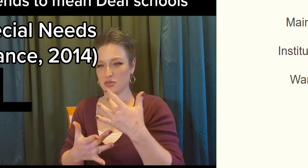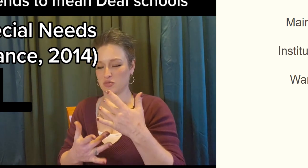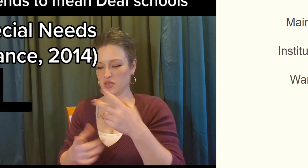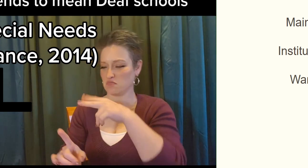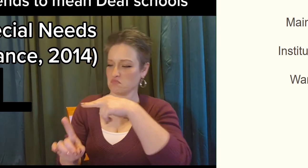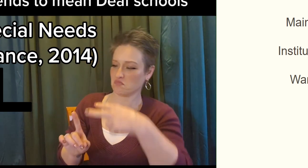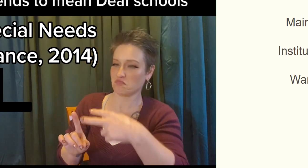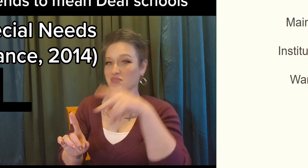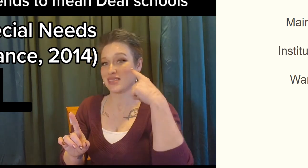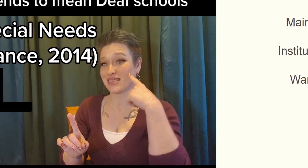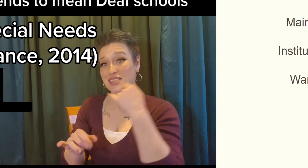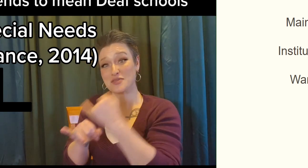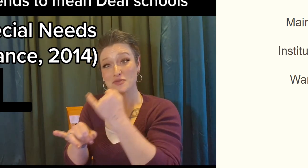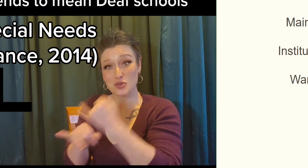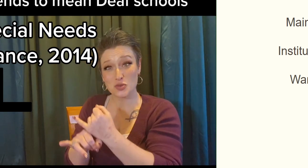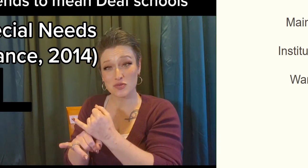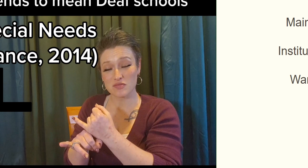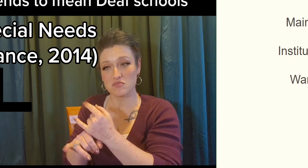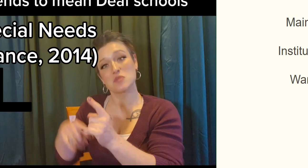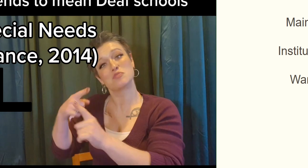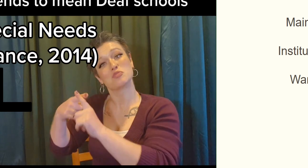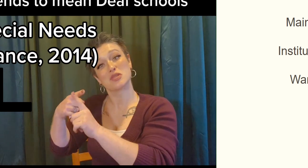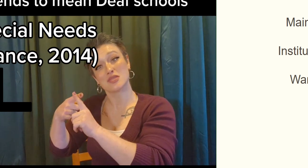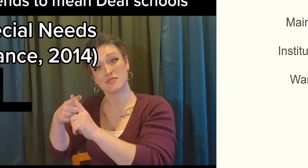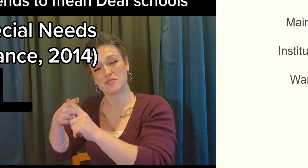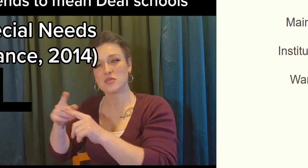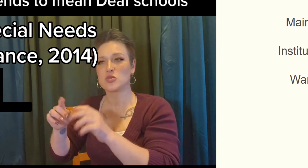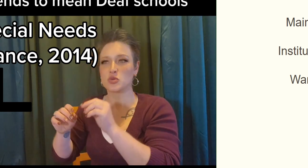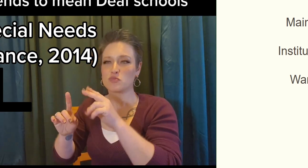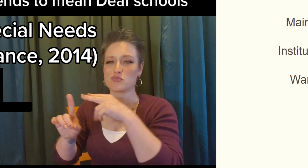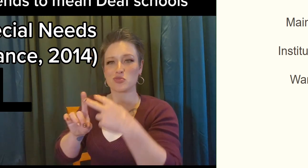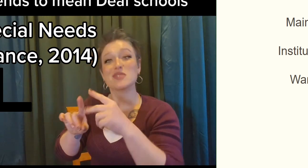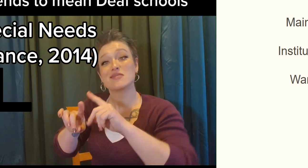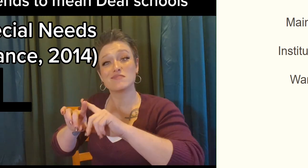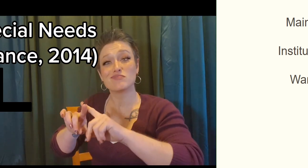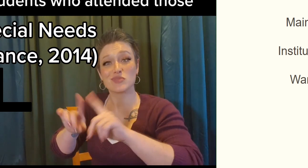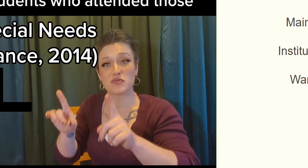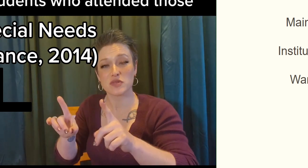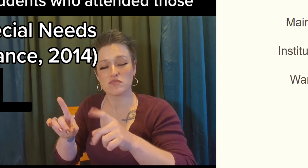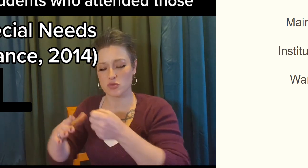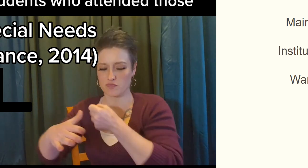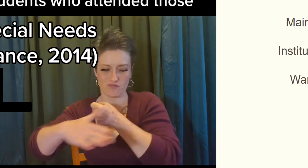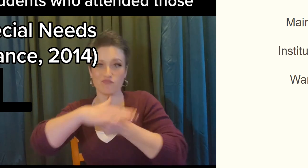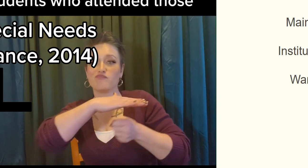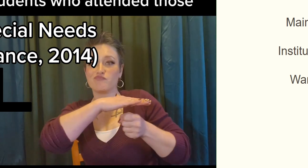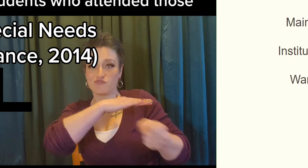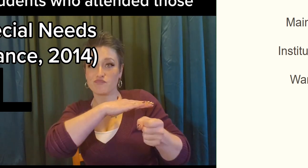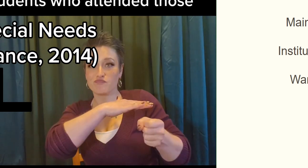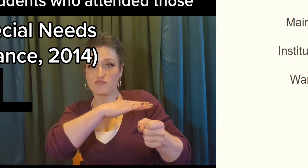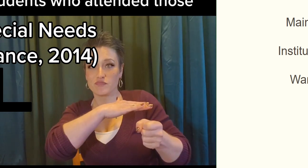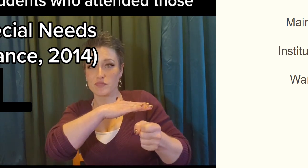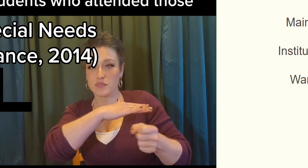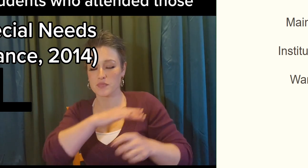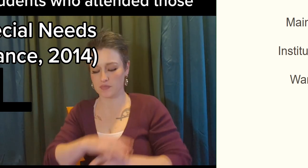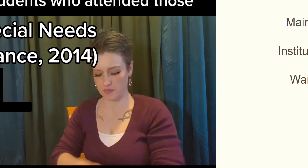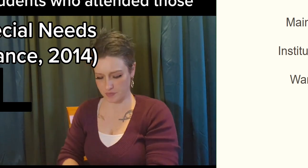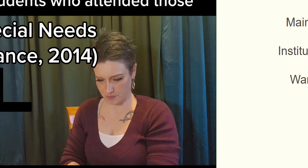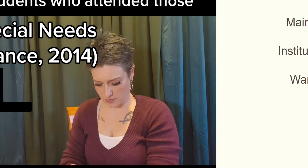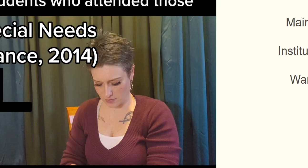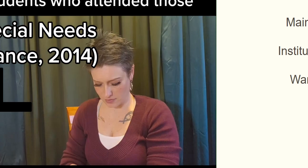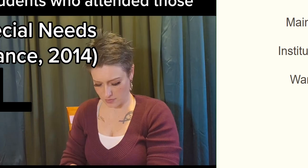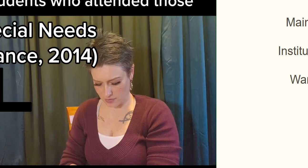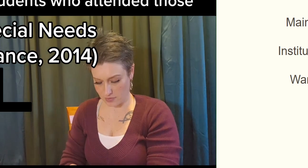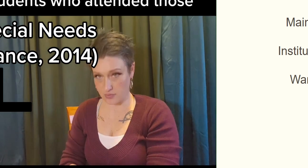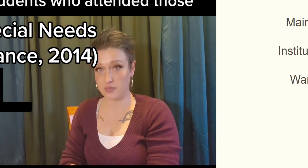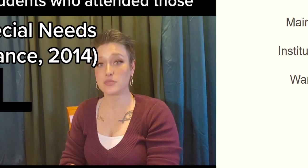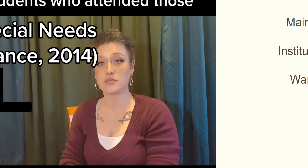use the sign institution here because that tends to mean deaf schools. And there are positive memories and